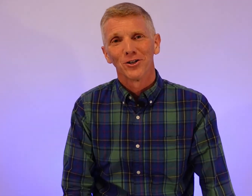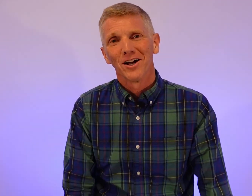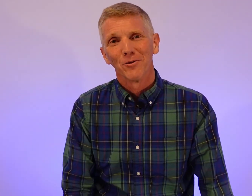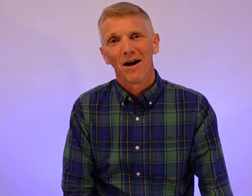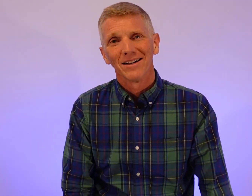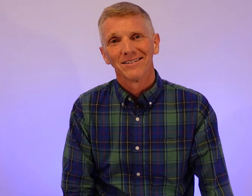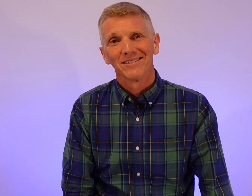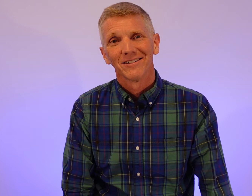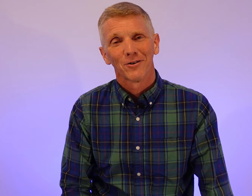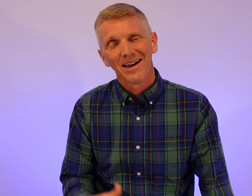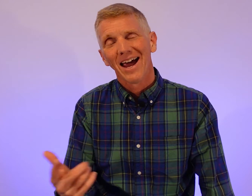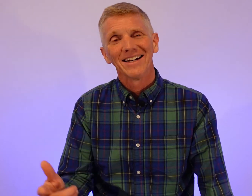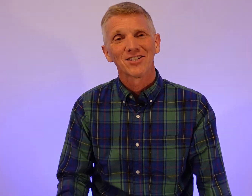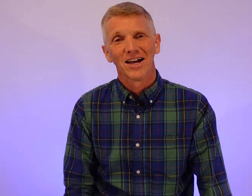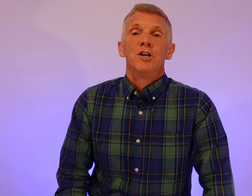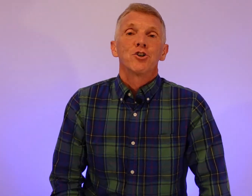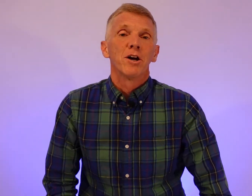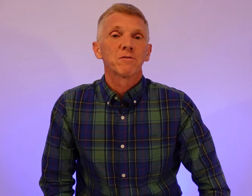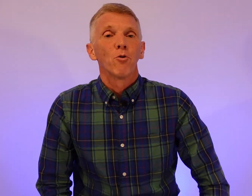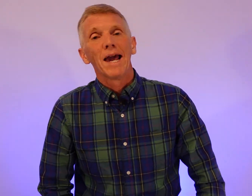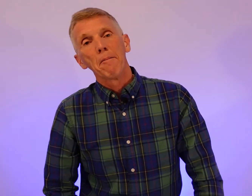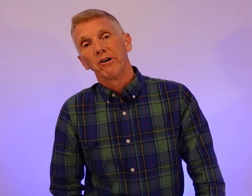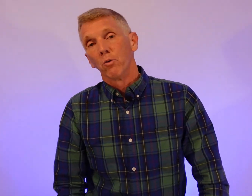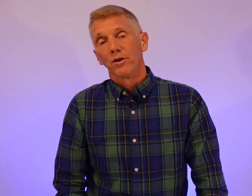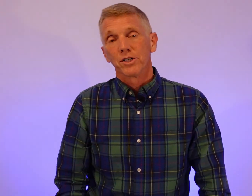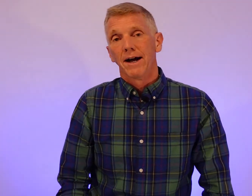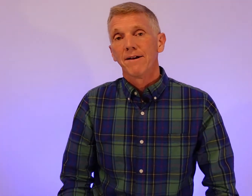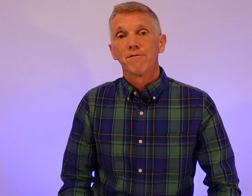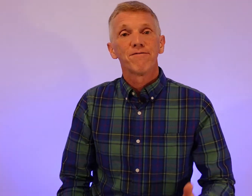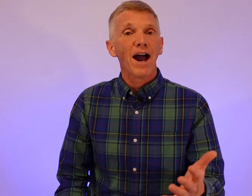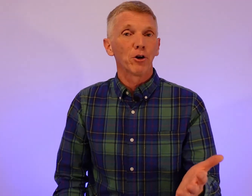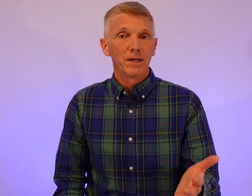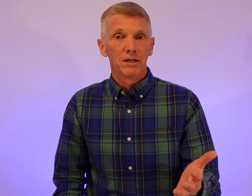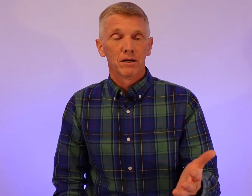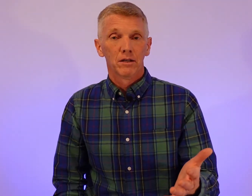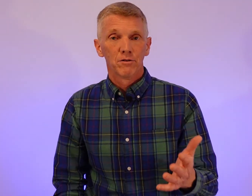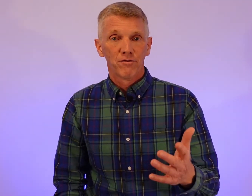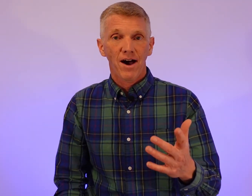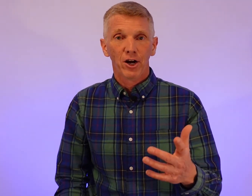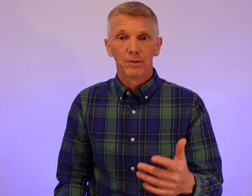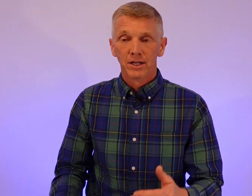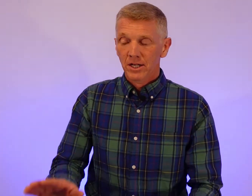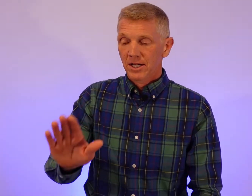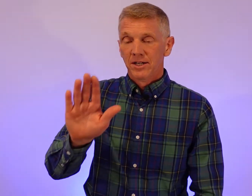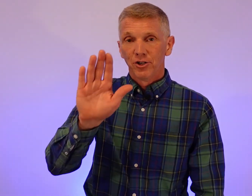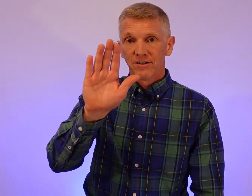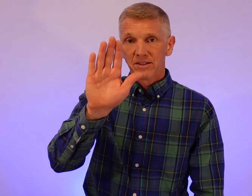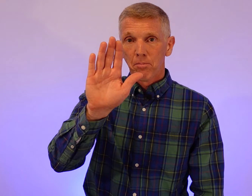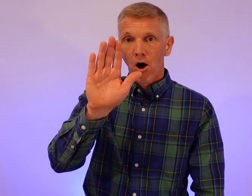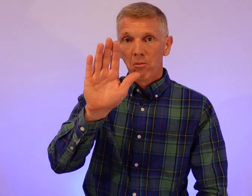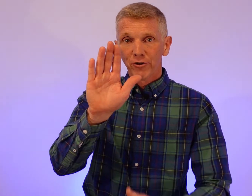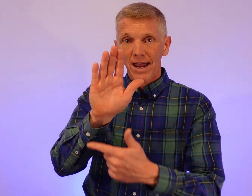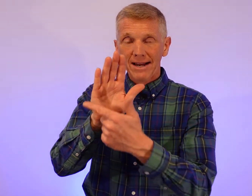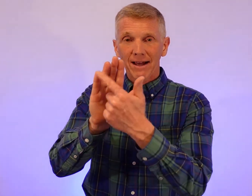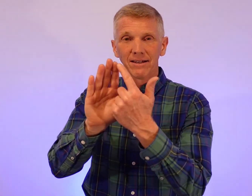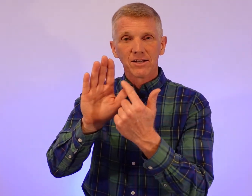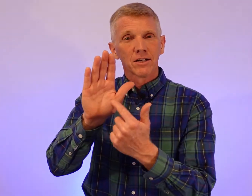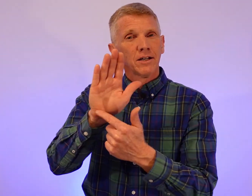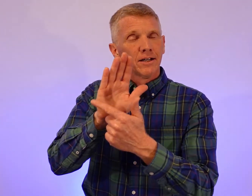on your body. Okay, hey, next set. So here's some vocabulary words, all right? Fireman, fireman. You're gonna take the palm of your hand like this.